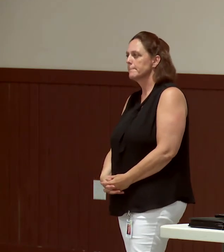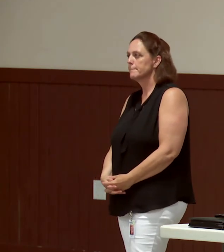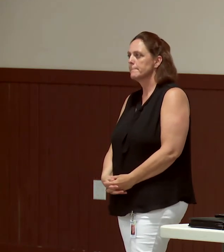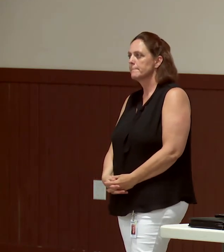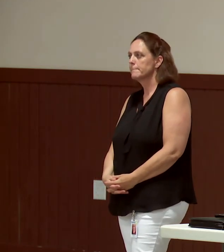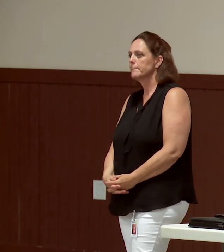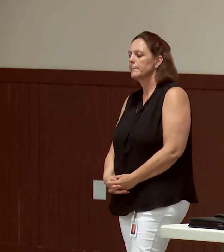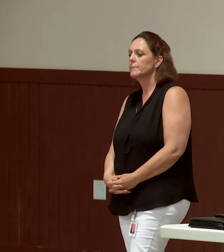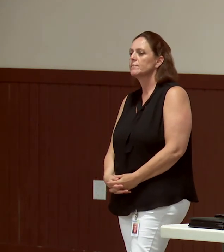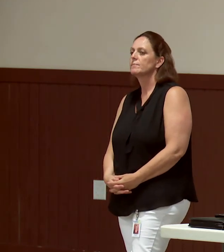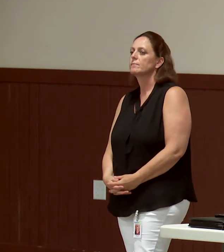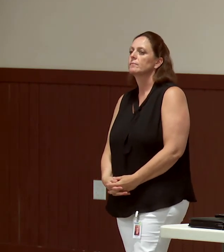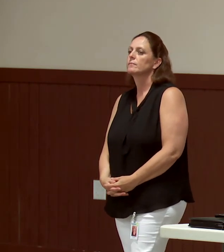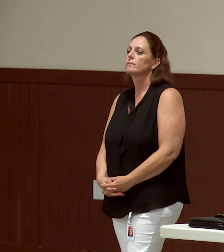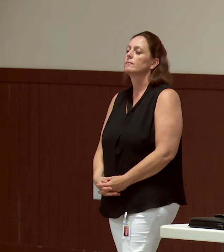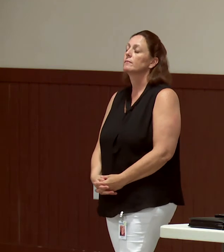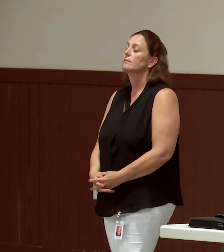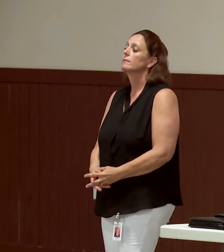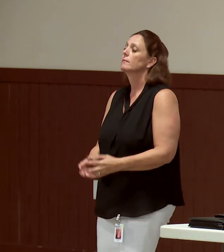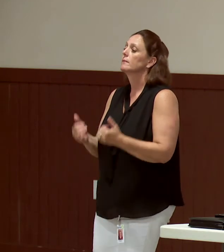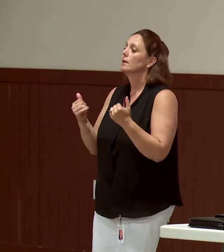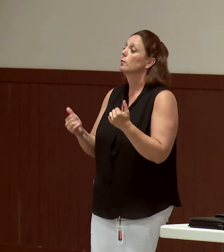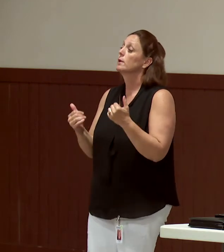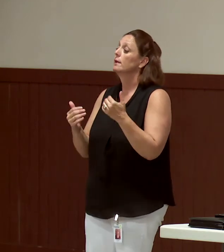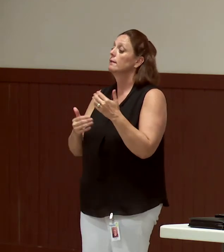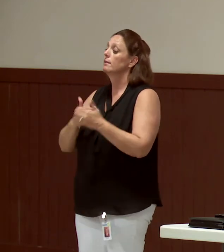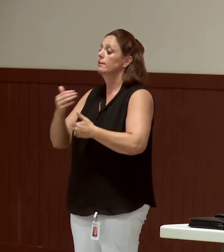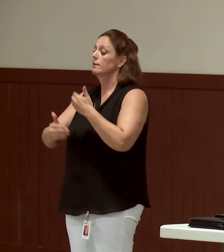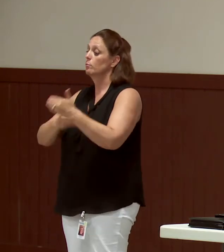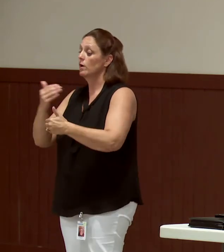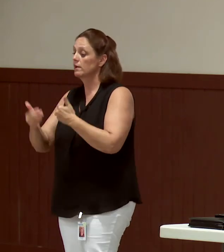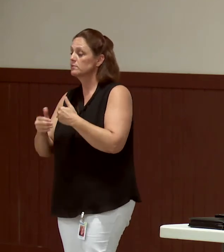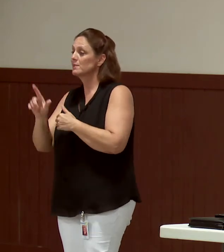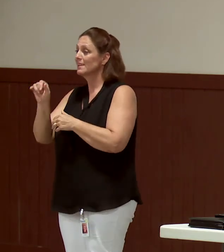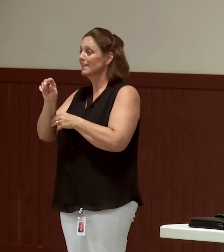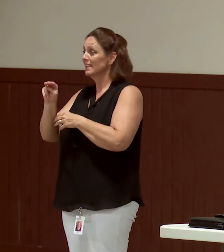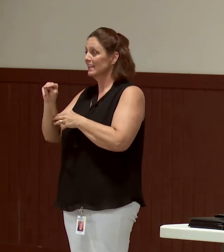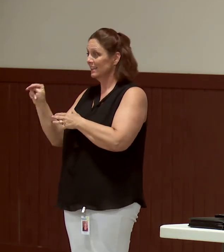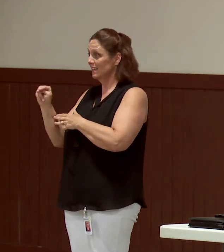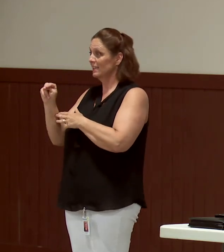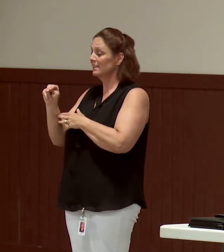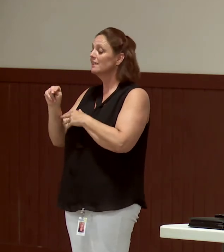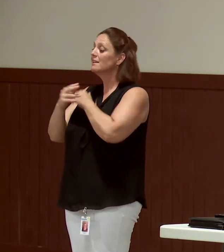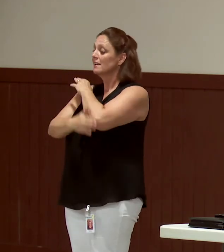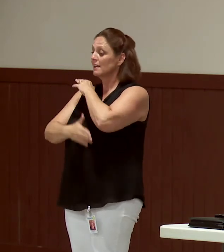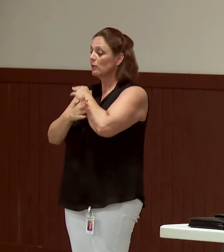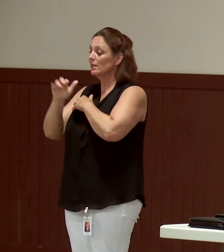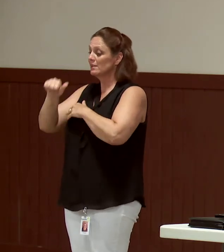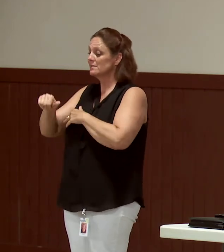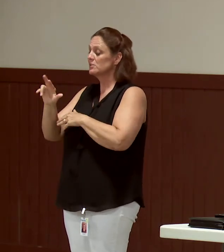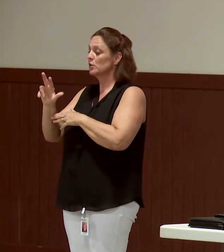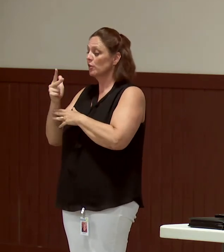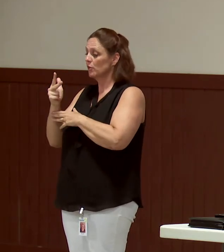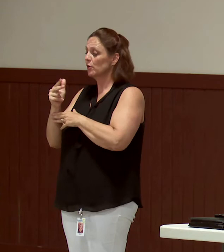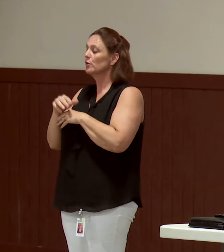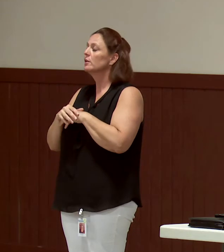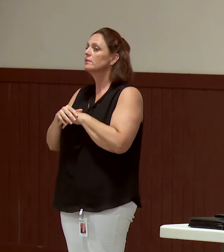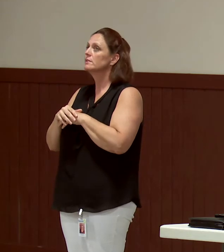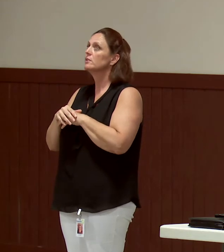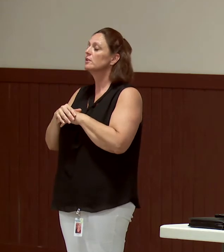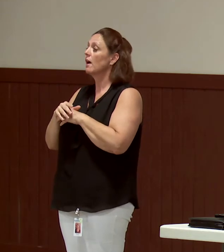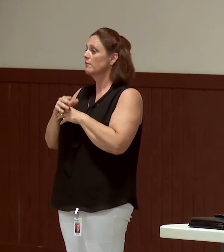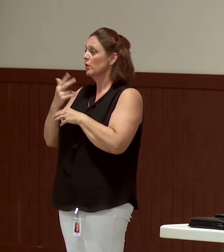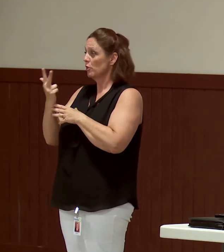So the process, where we are in the process as Linn County, is this is the third of 3 scheduled public engagement forums. We're